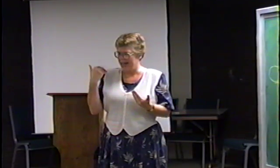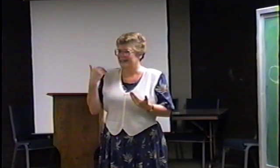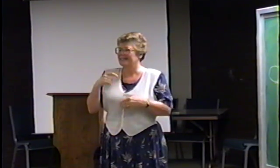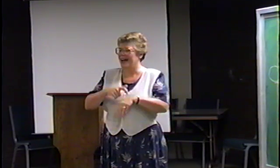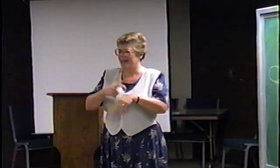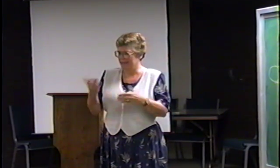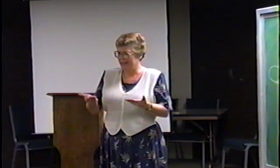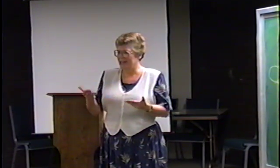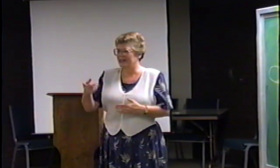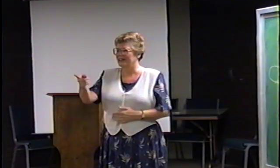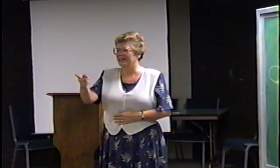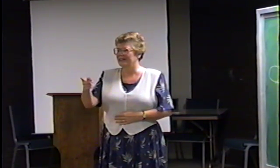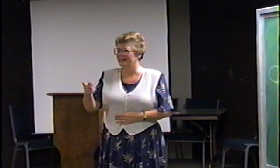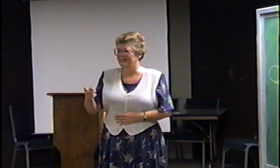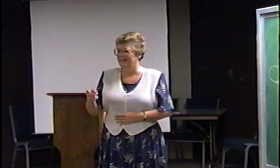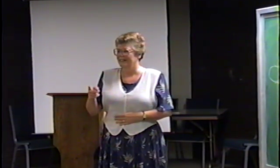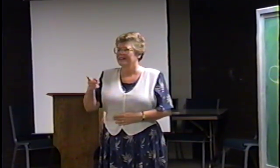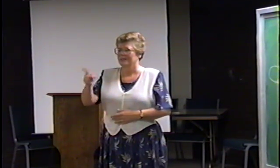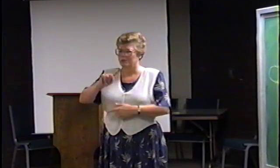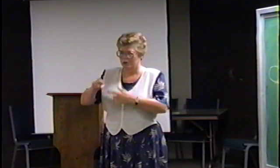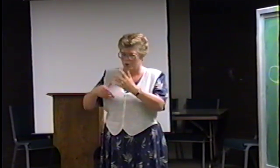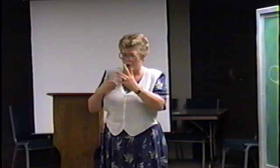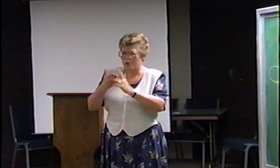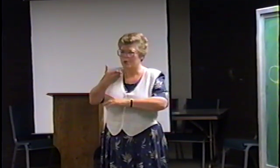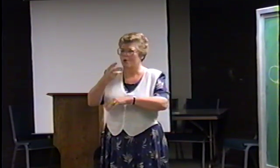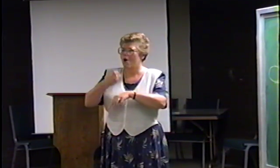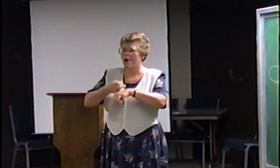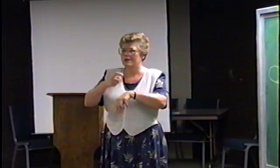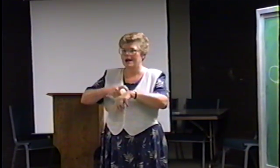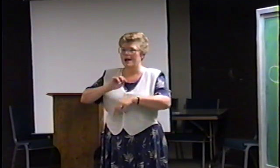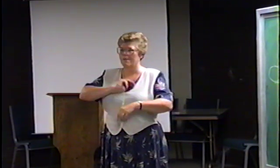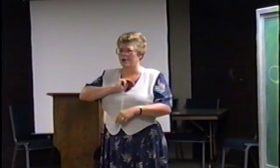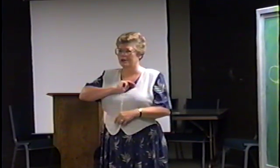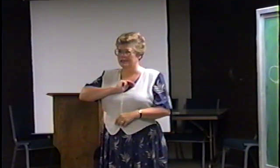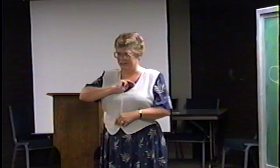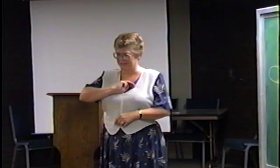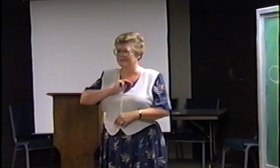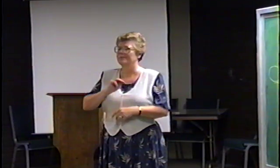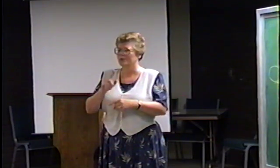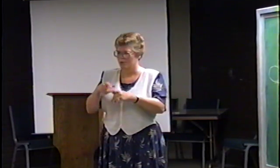Tough time here. Go through hard time.